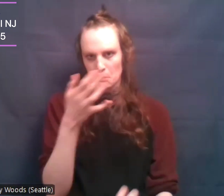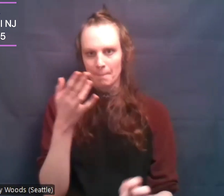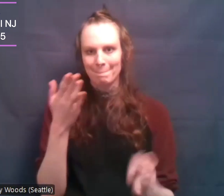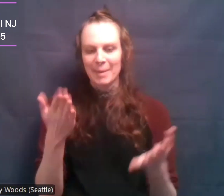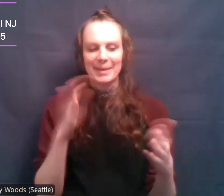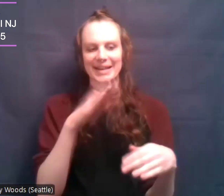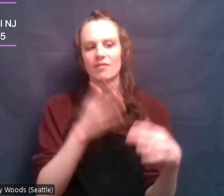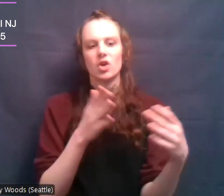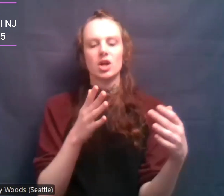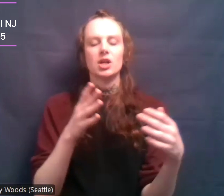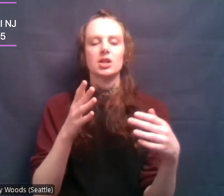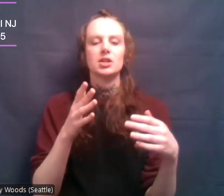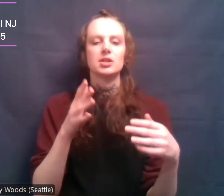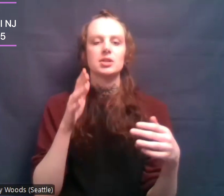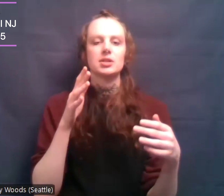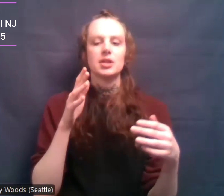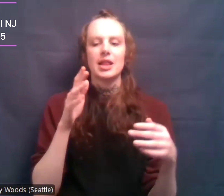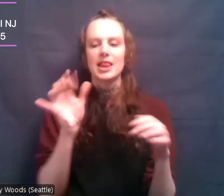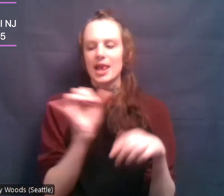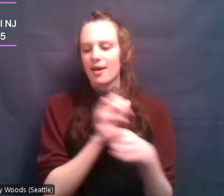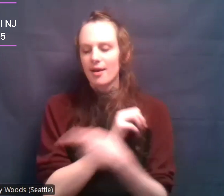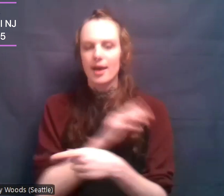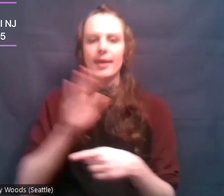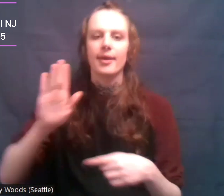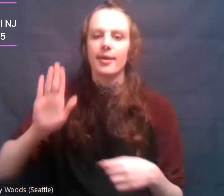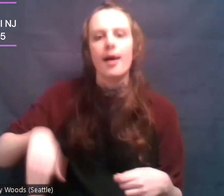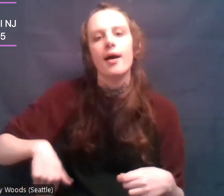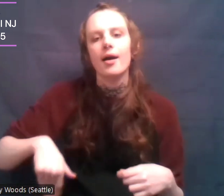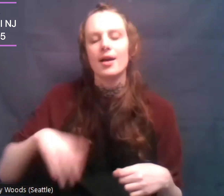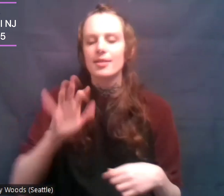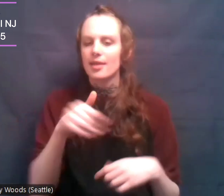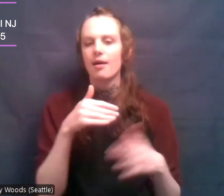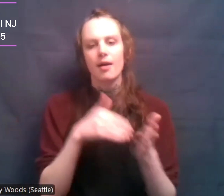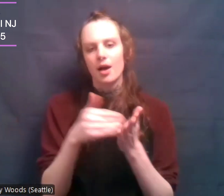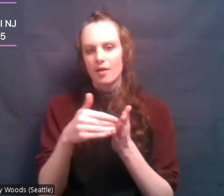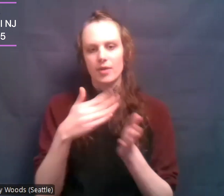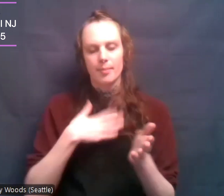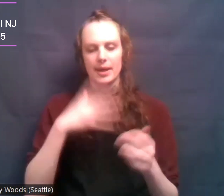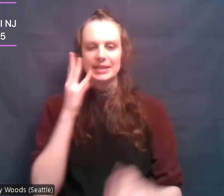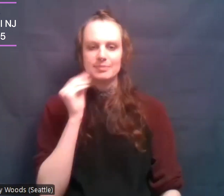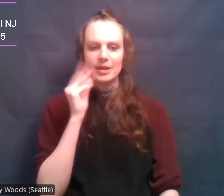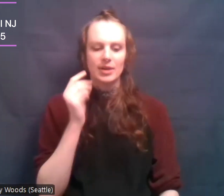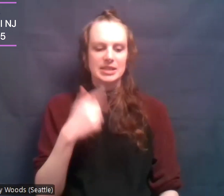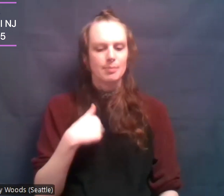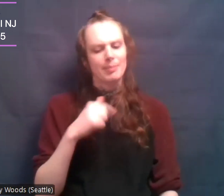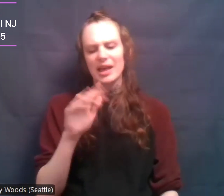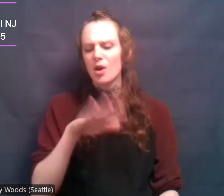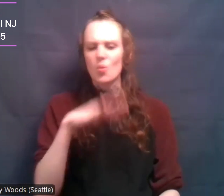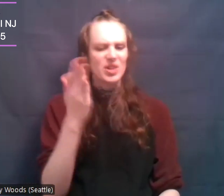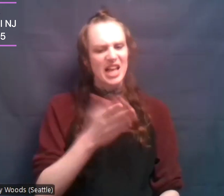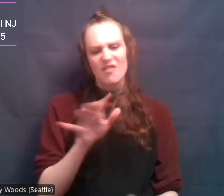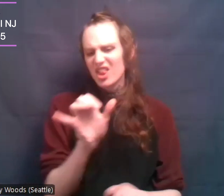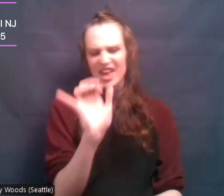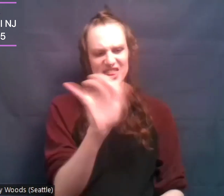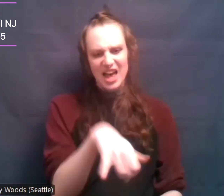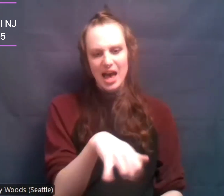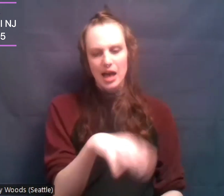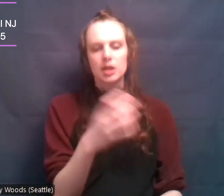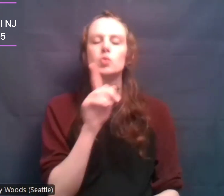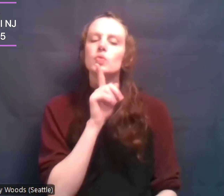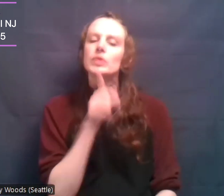yet. So I went through a lot in the years I was drinking.